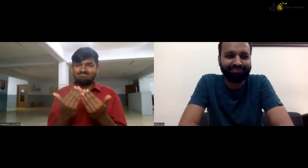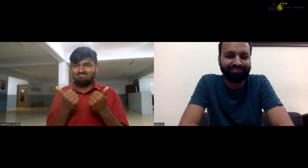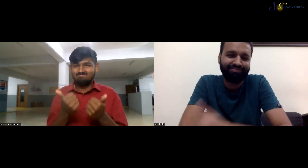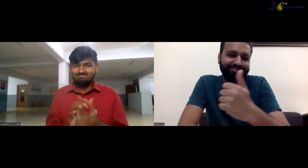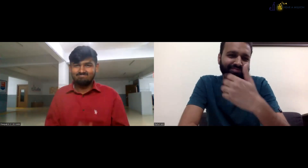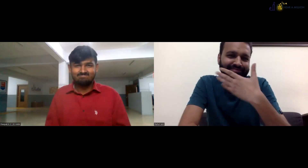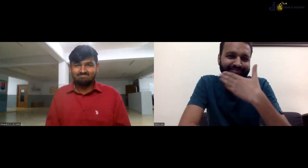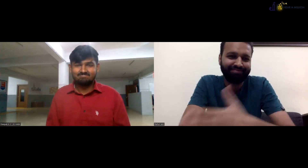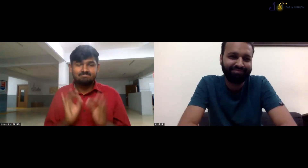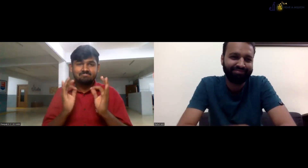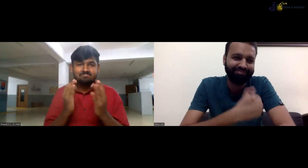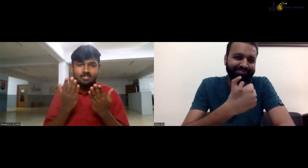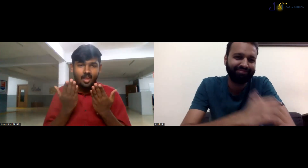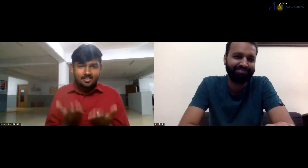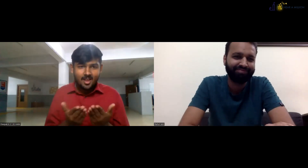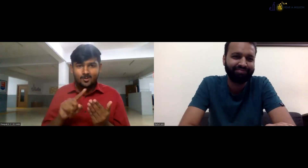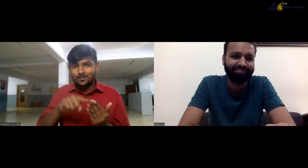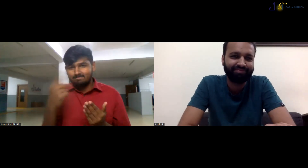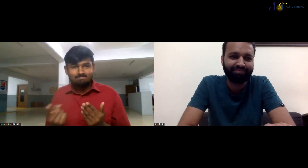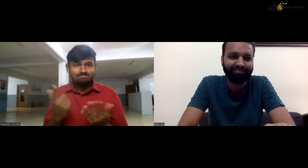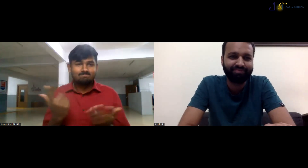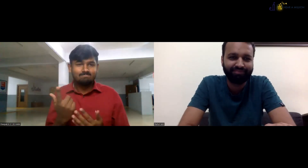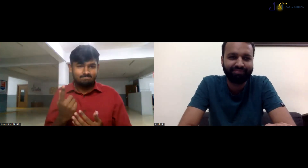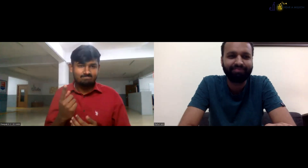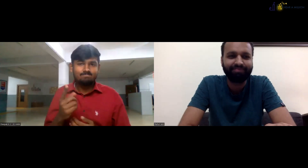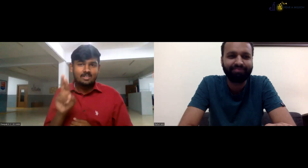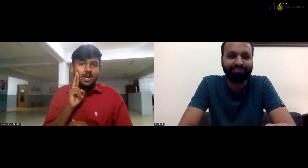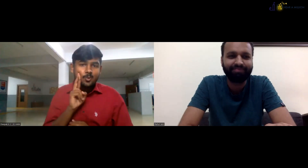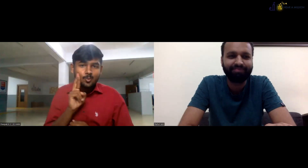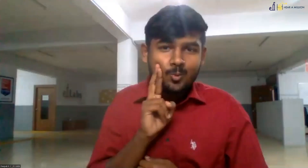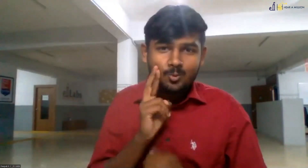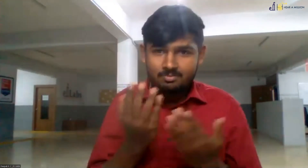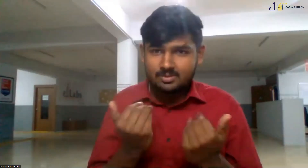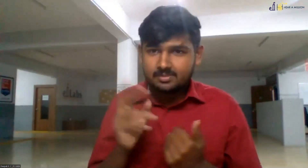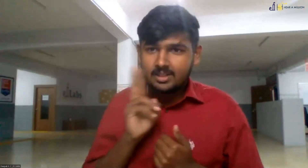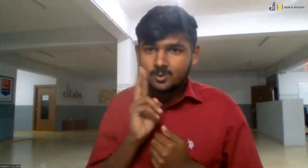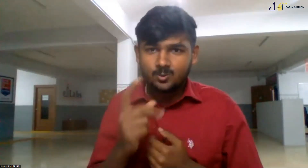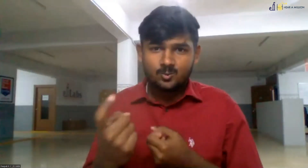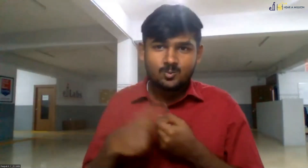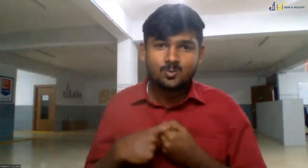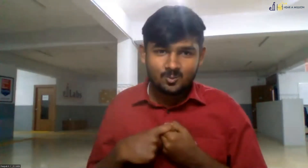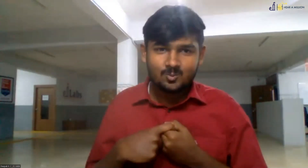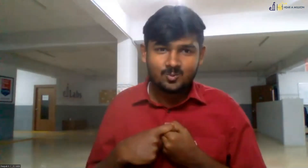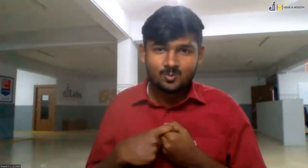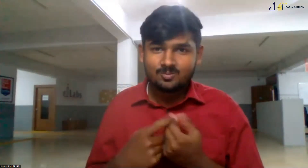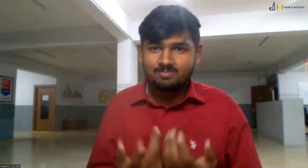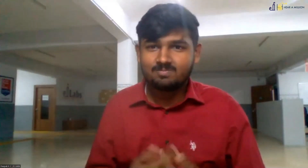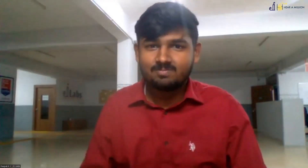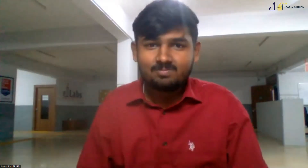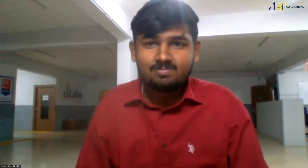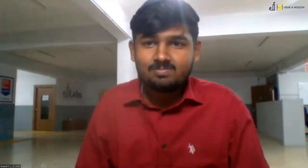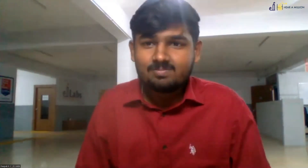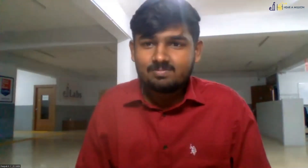Rahul. That was really informative. You explained everything very clearly. Now we will have our next deaf traveler and we'll welcome